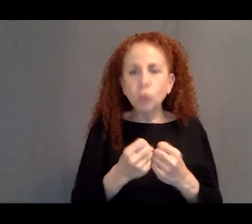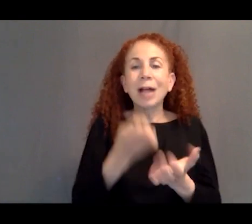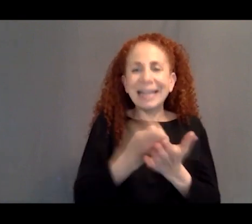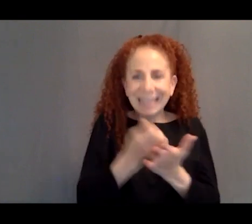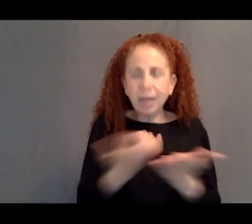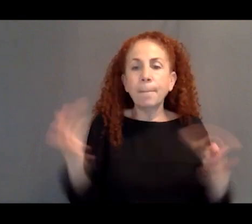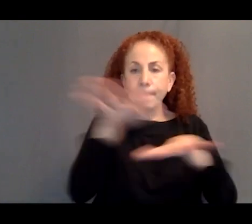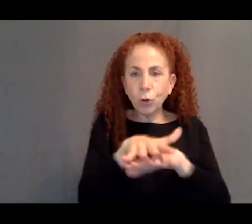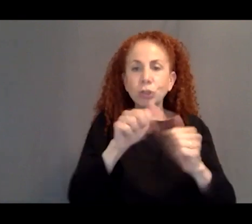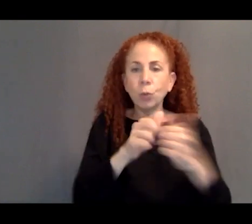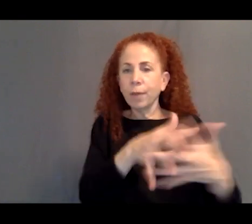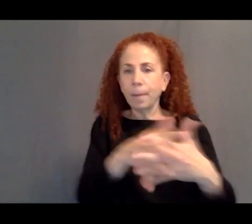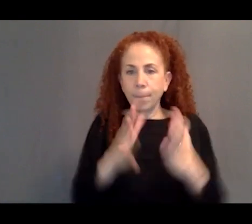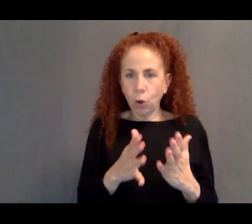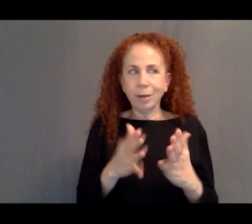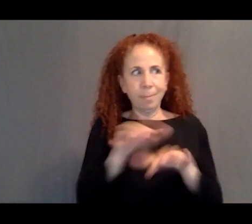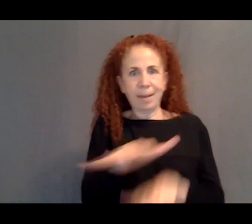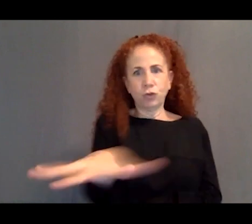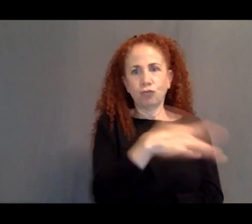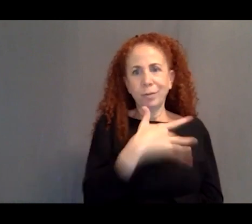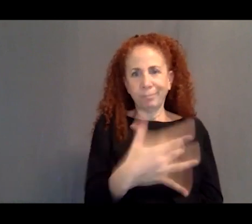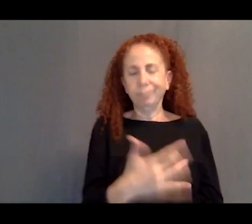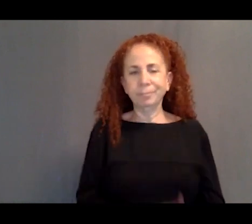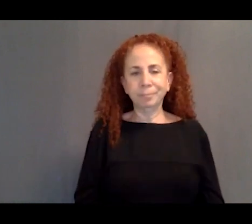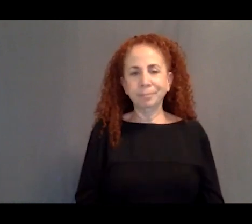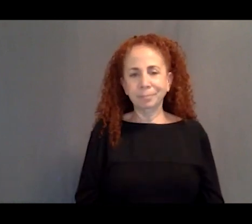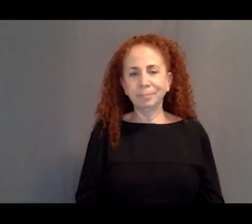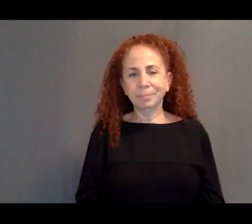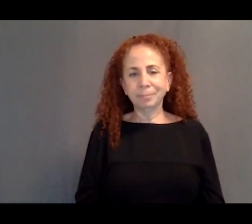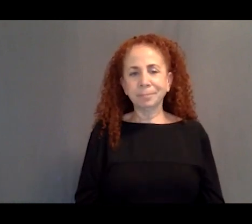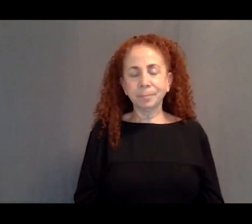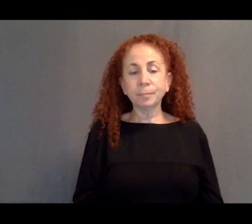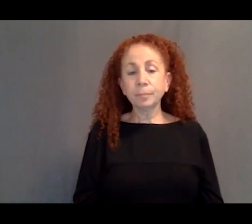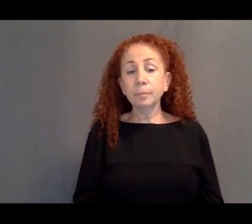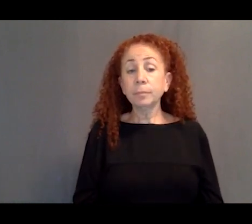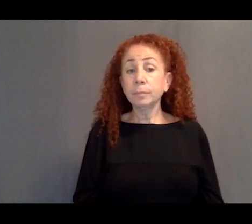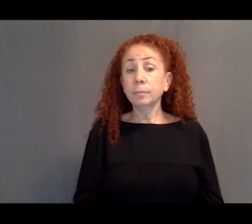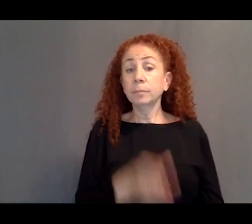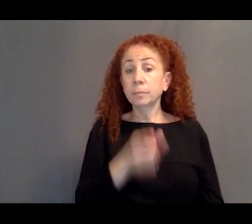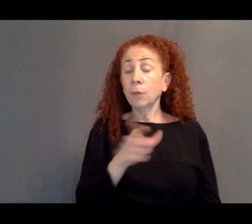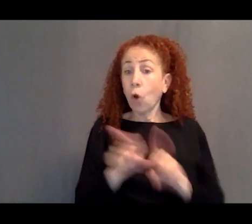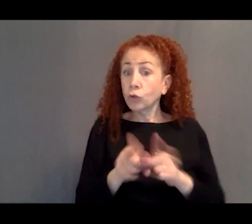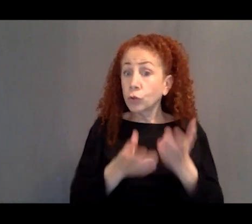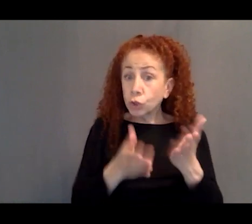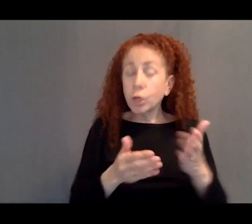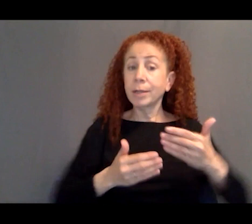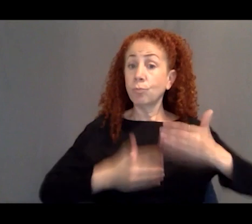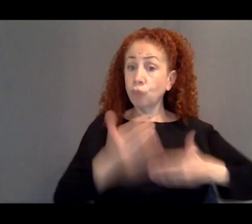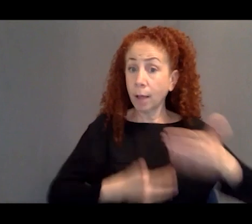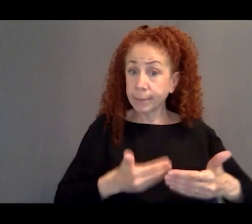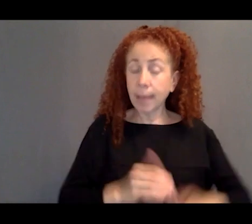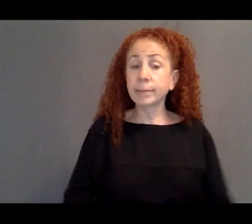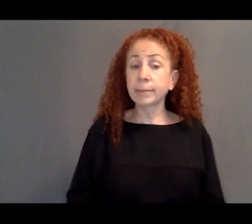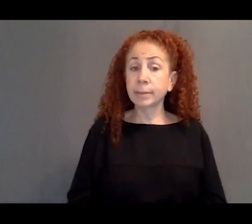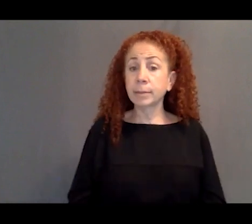merging with an American mainstream. These ideas also suggest processes which direct individuals